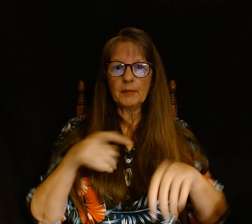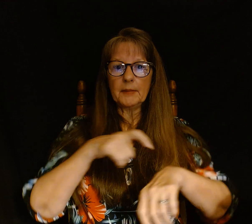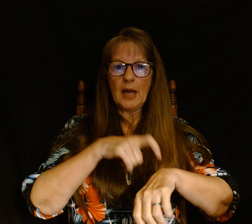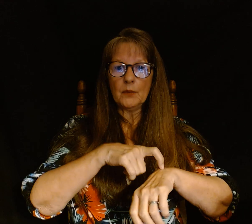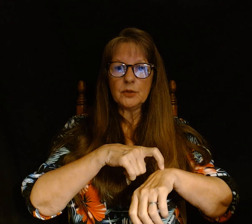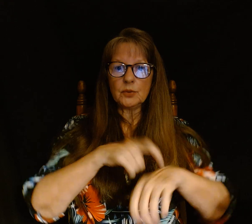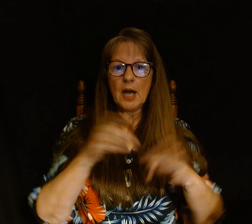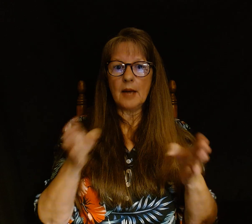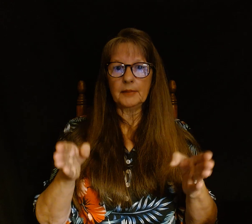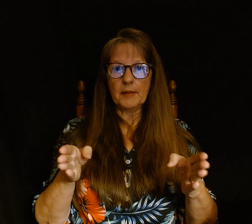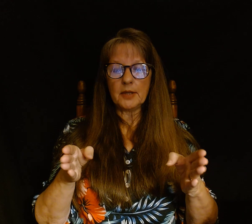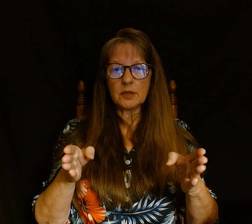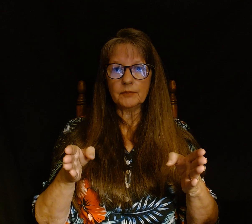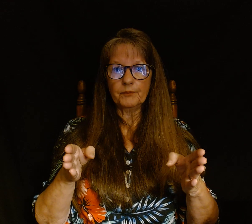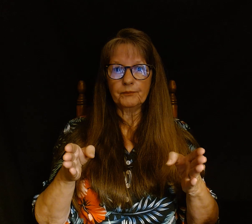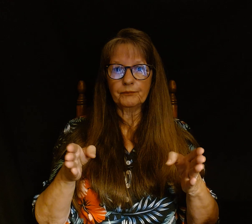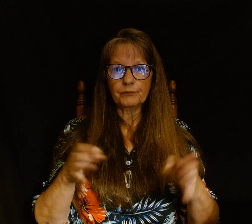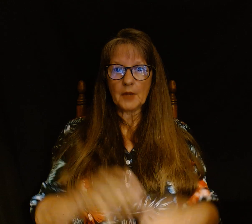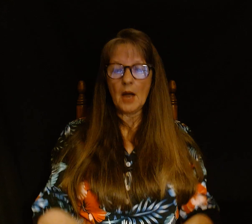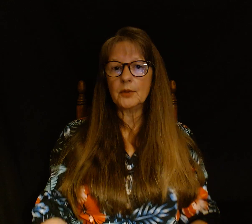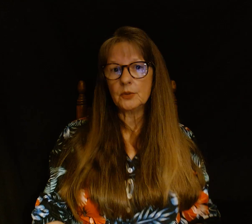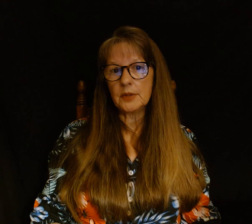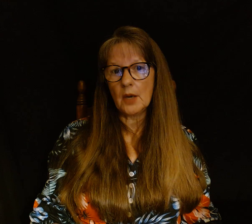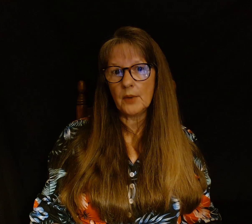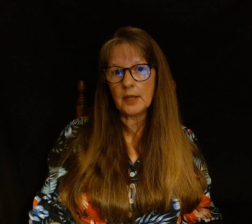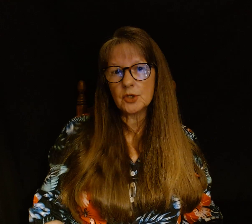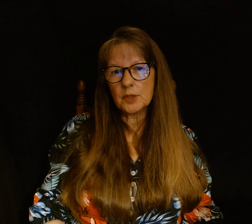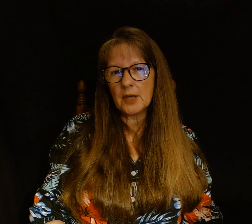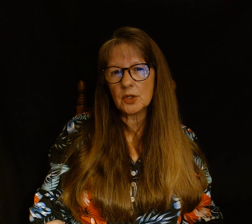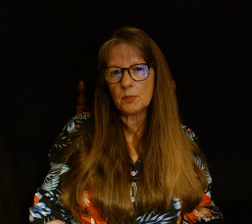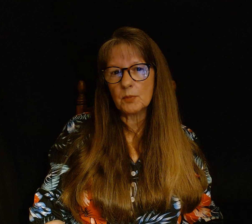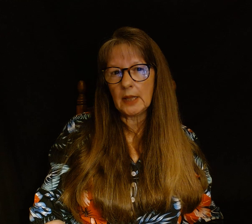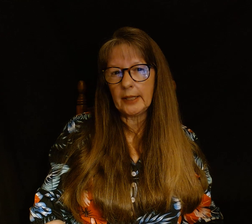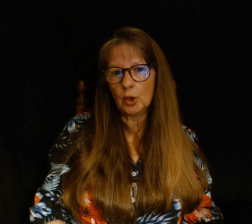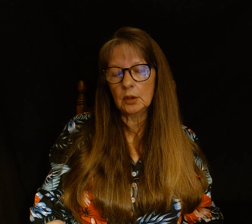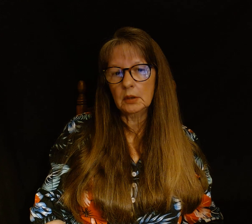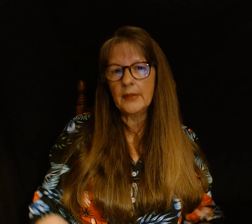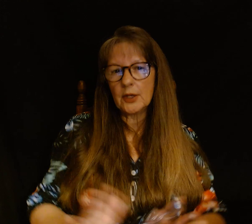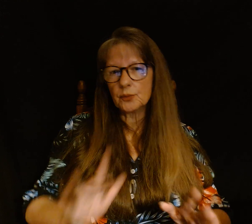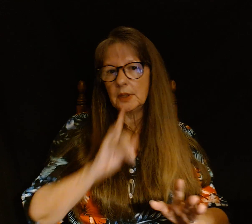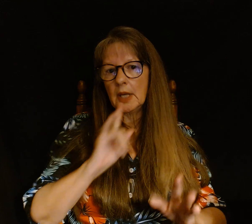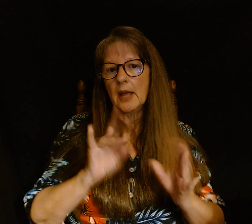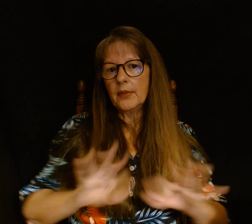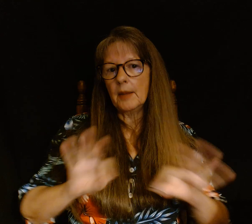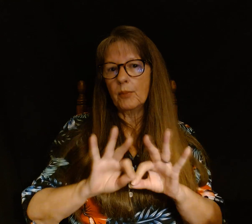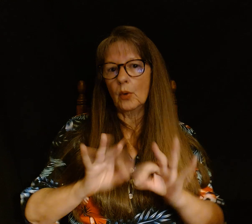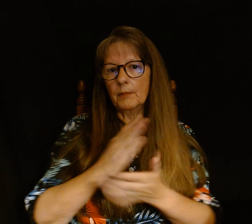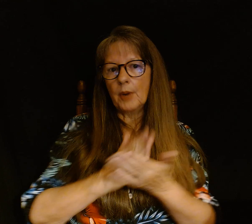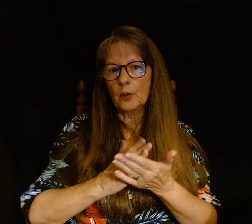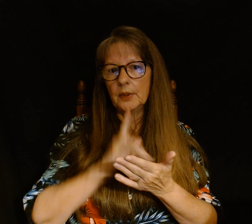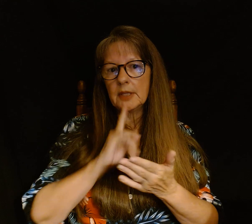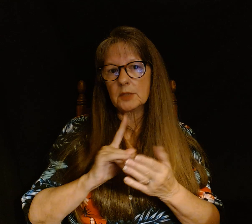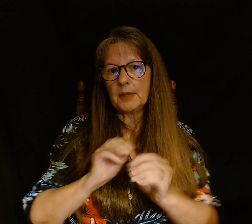I would do time limit. I would do it that way, just because it's more clear. And that's really the important part, really, is being